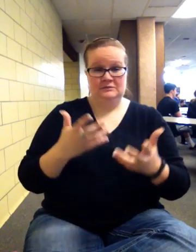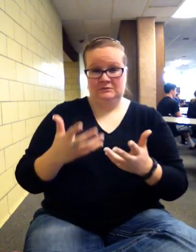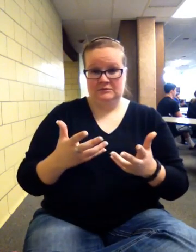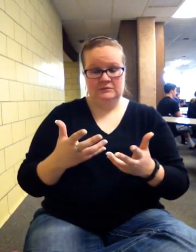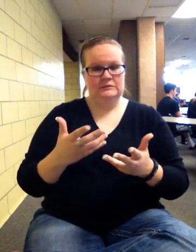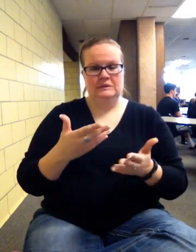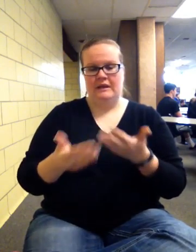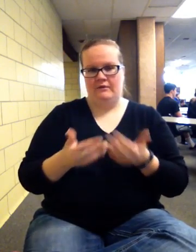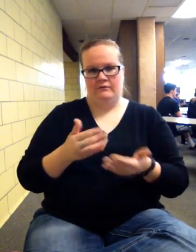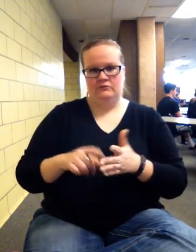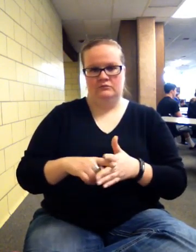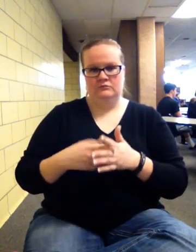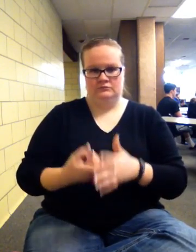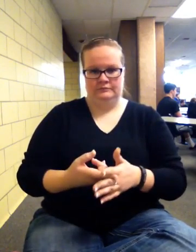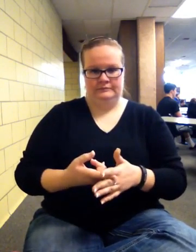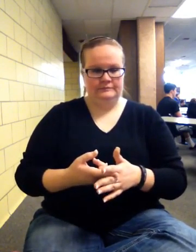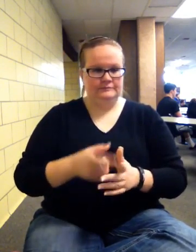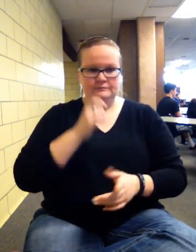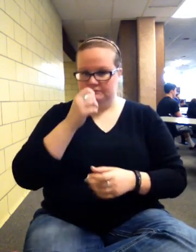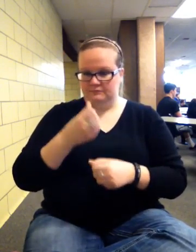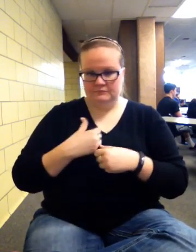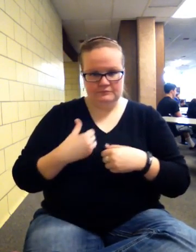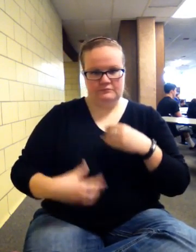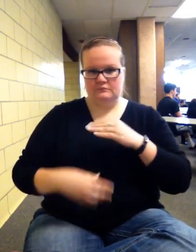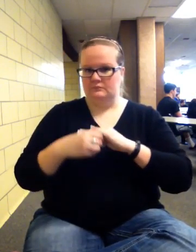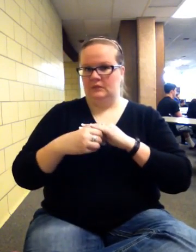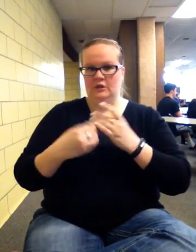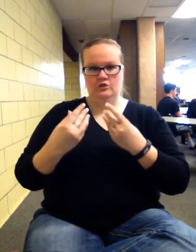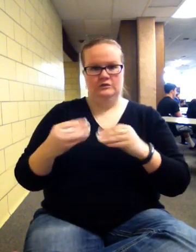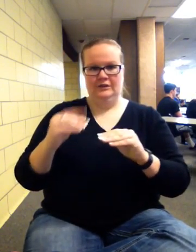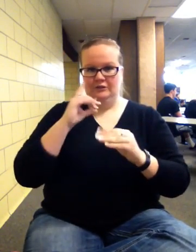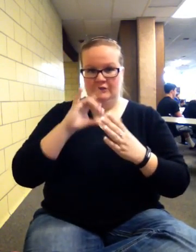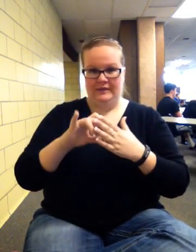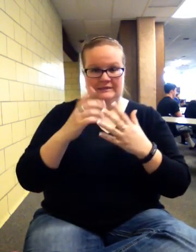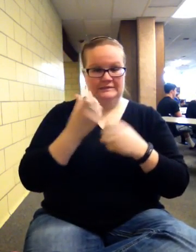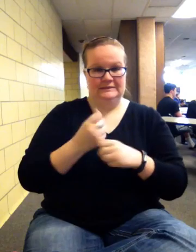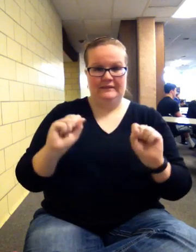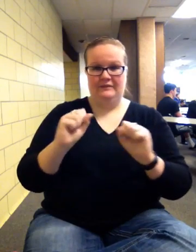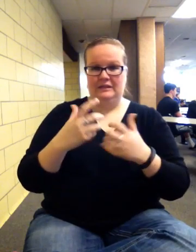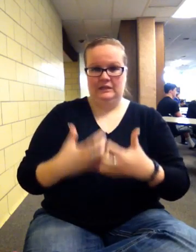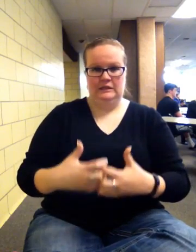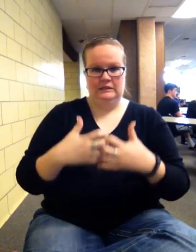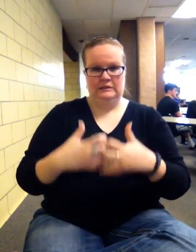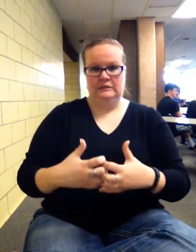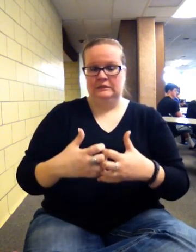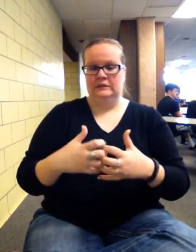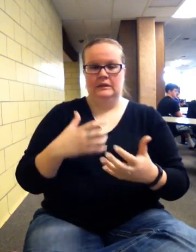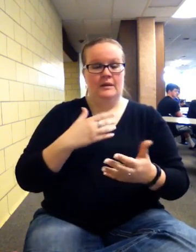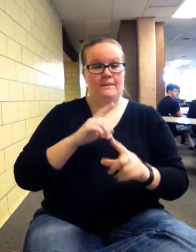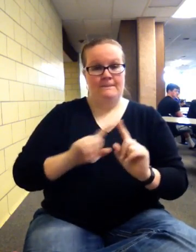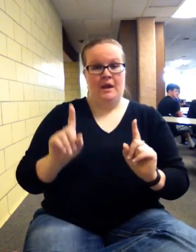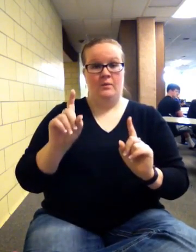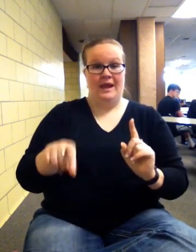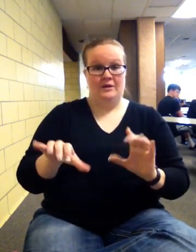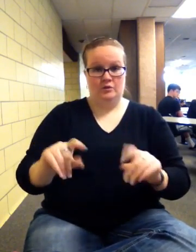initially. Well, we weren't going to get extra cells for those safety devices, but we had to do it to keep workers safe so that they wouldn't be losing fingers